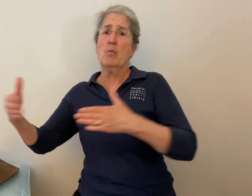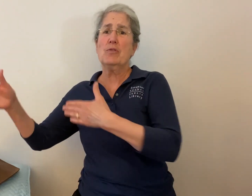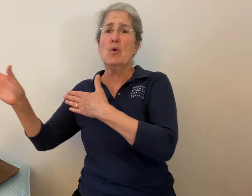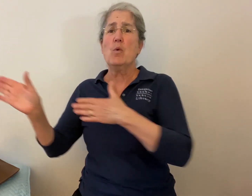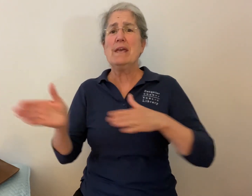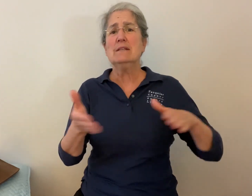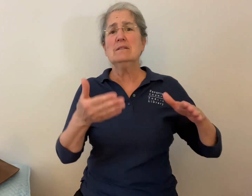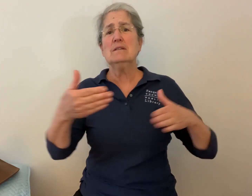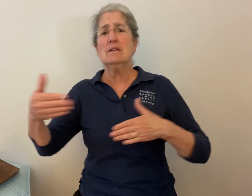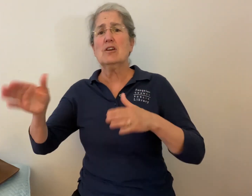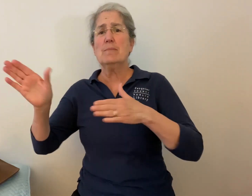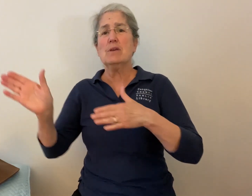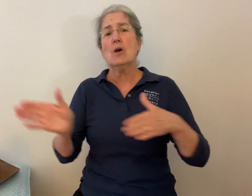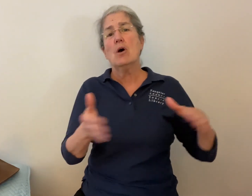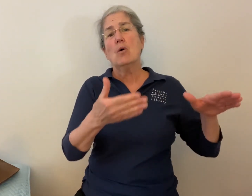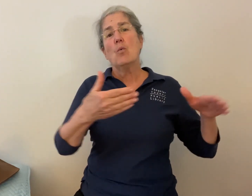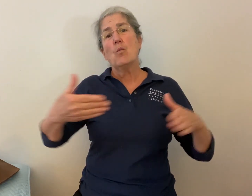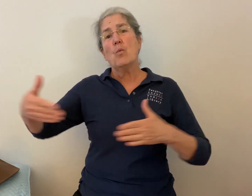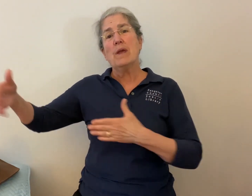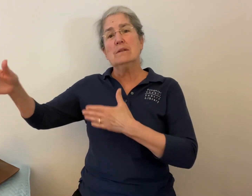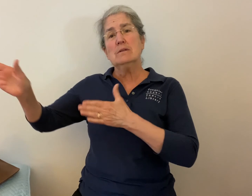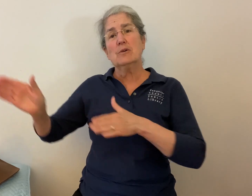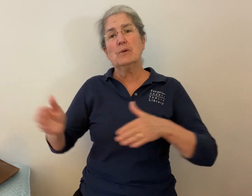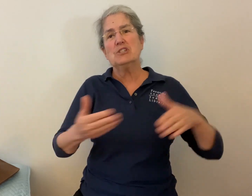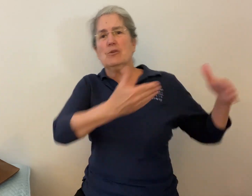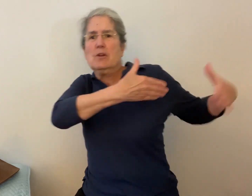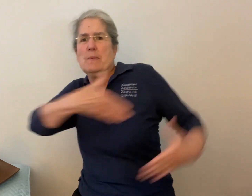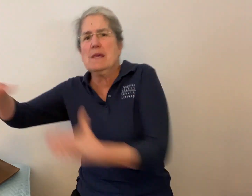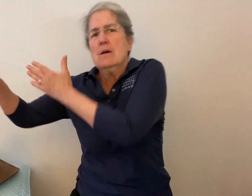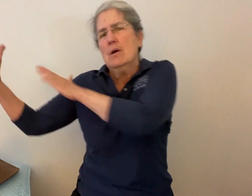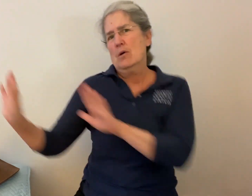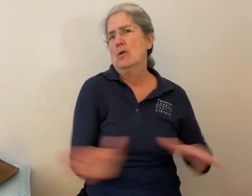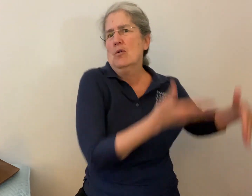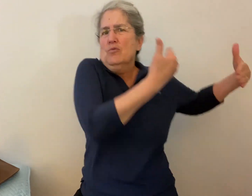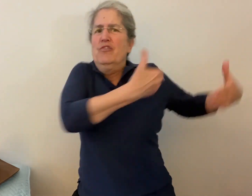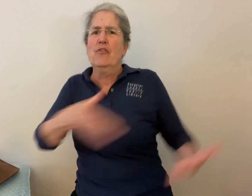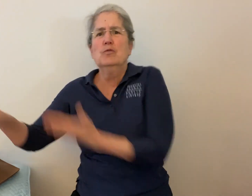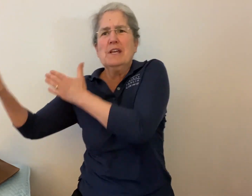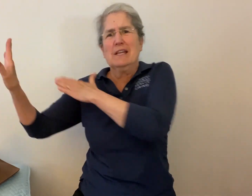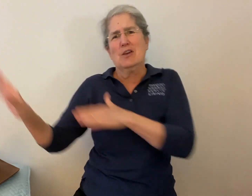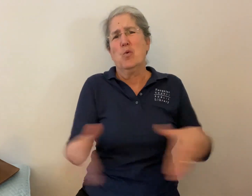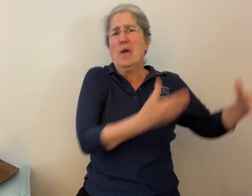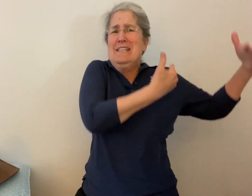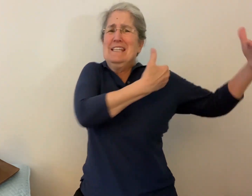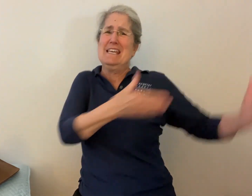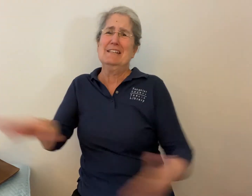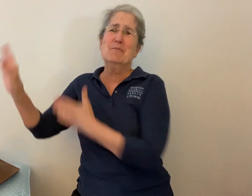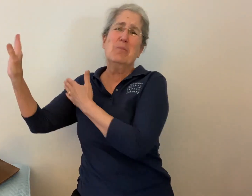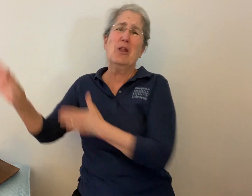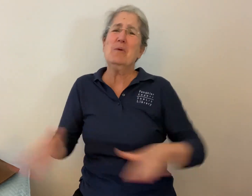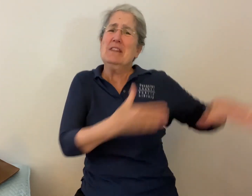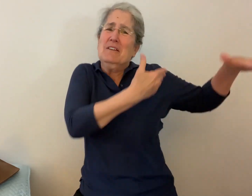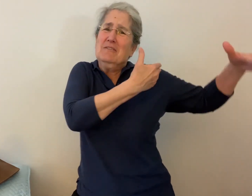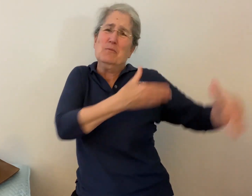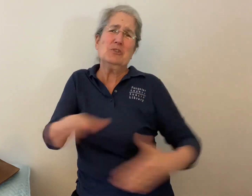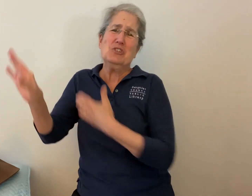the wind, it could be wind or breezy, or it could be really windy and blowing the bushes